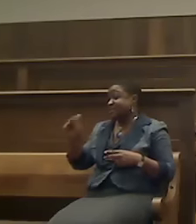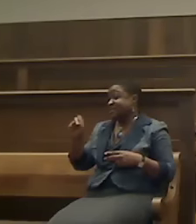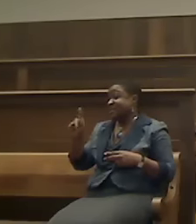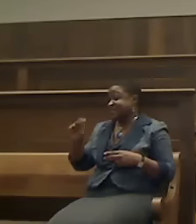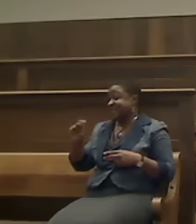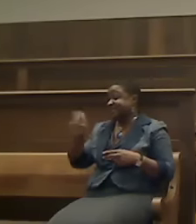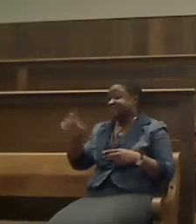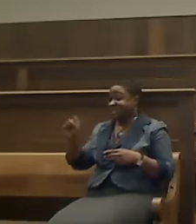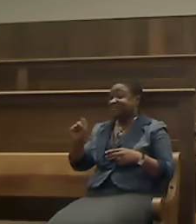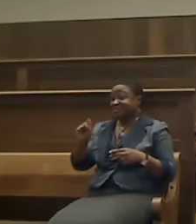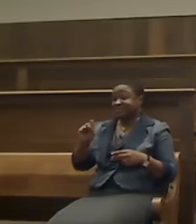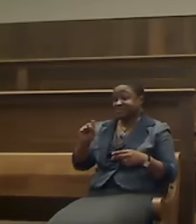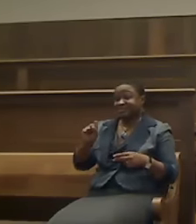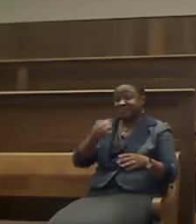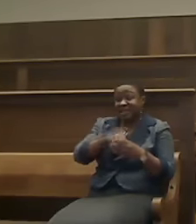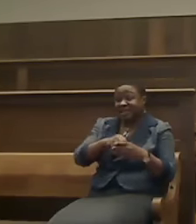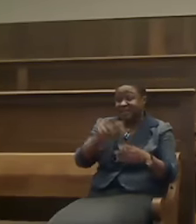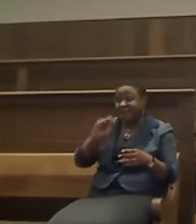situations. Roundup.